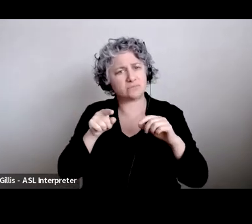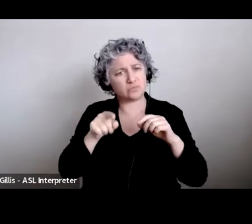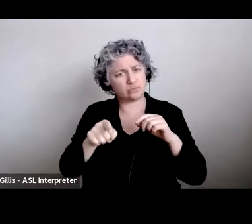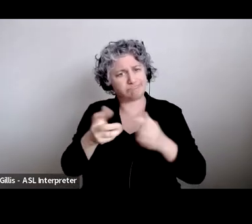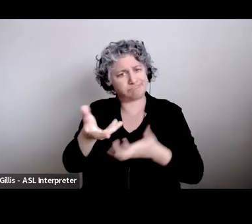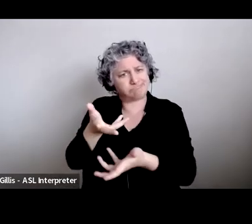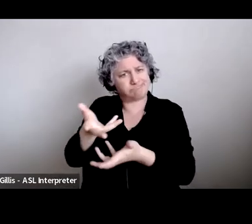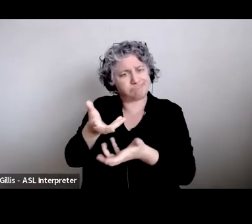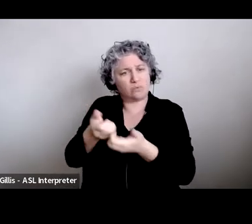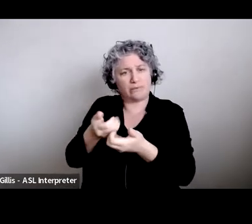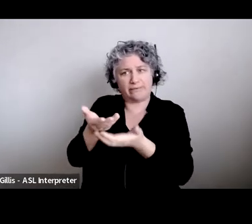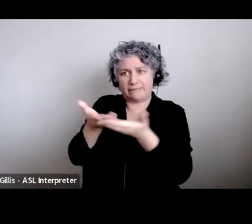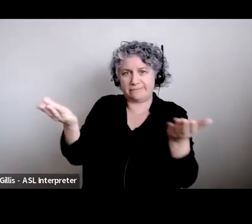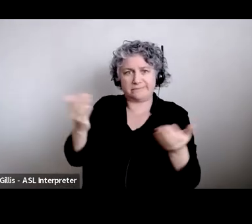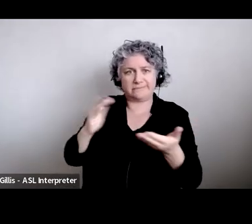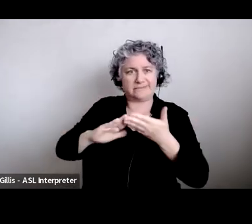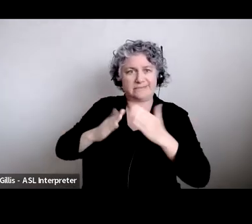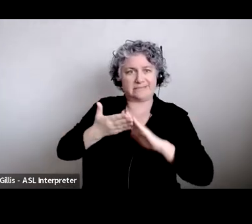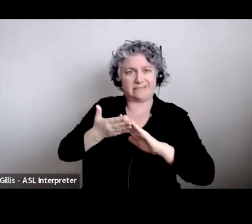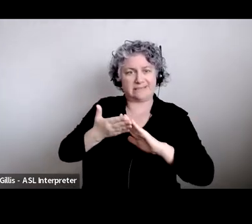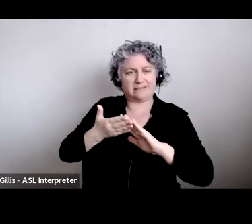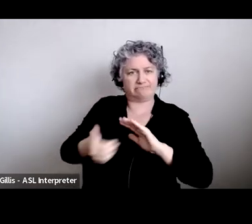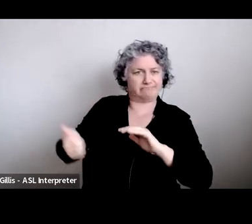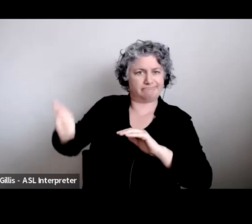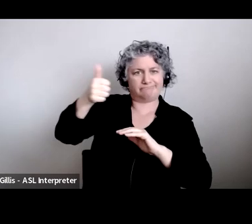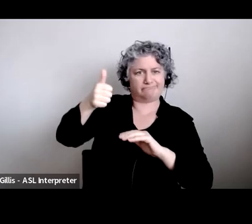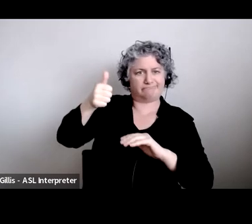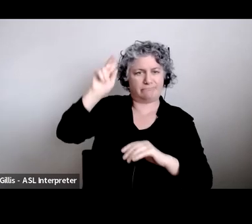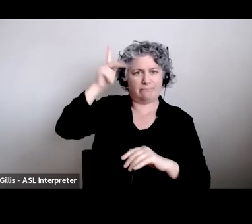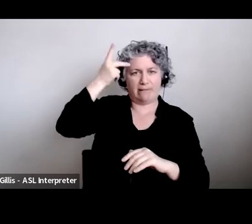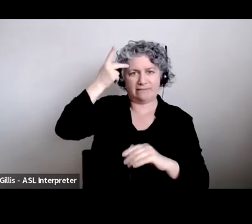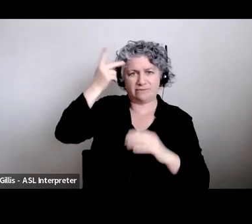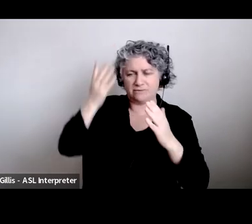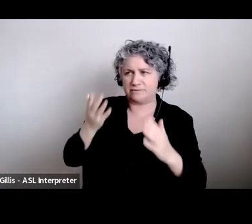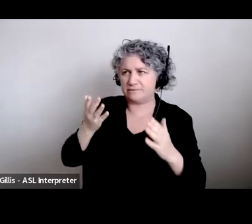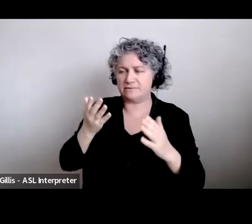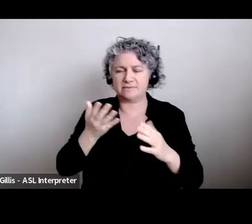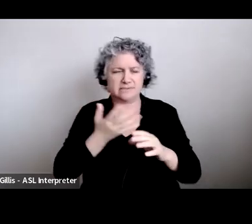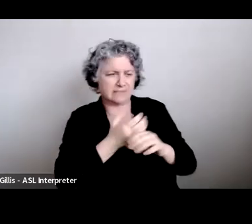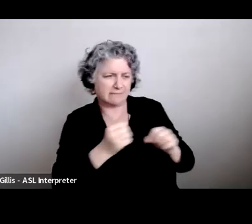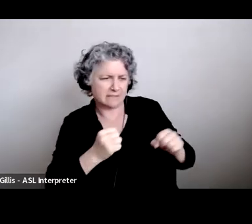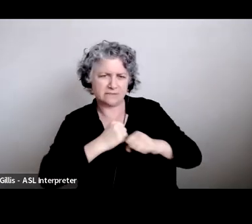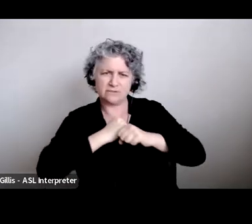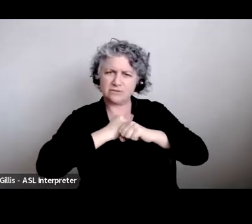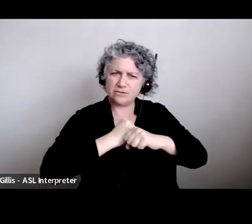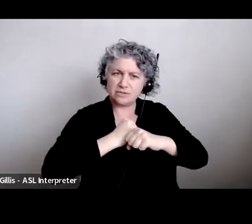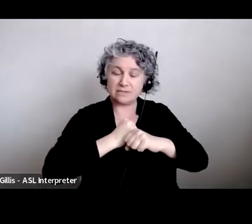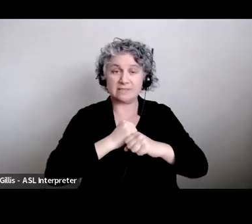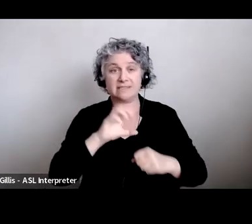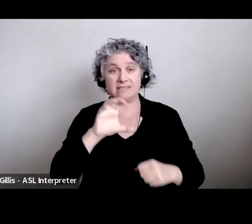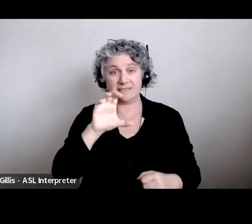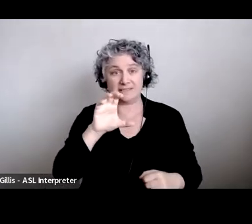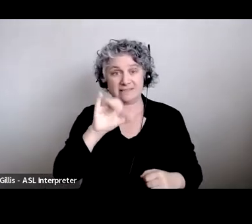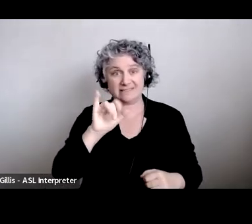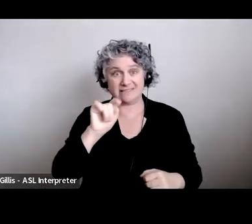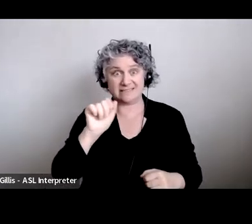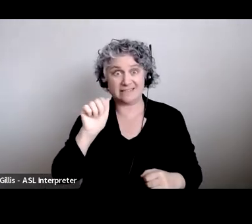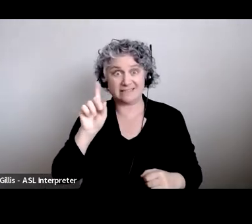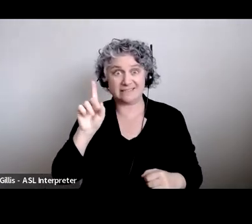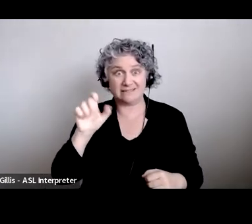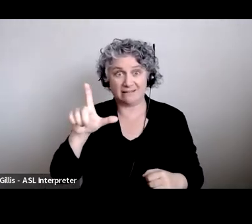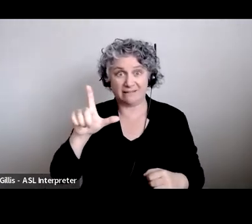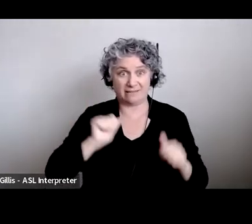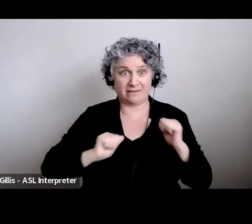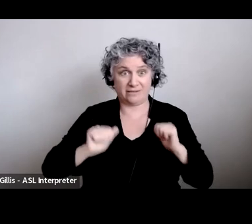about safety, security, trying to get the downtown back so that, because the Citadel is right in the heart of downtown